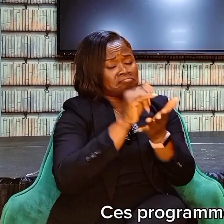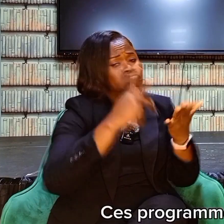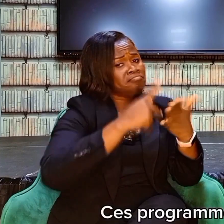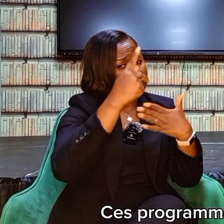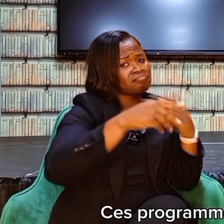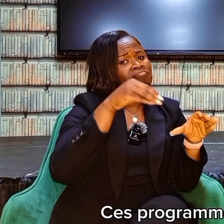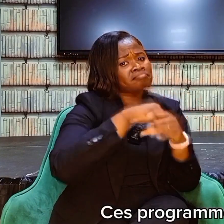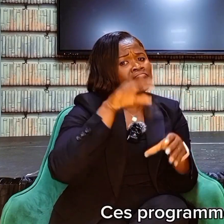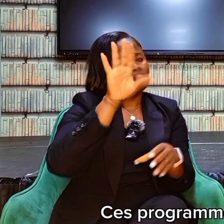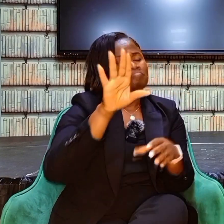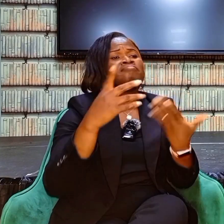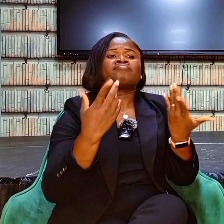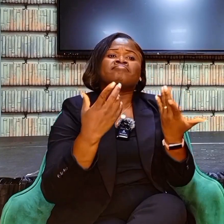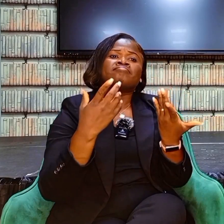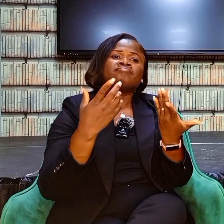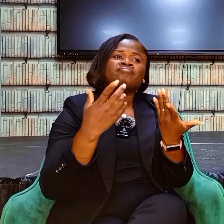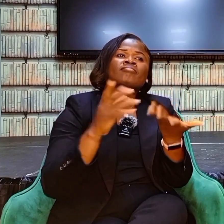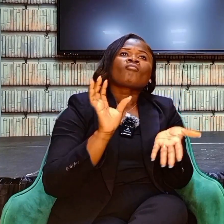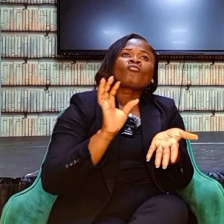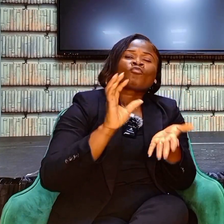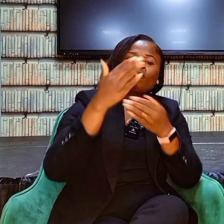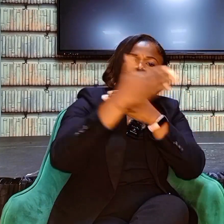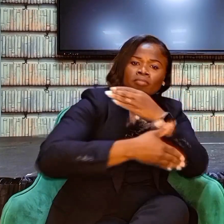programs in your countries.